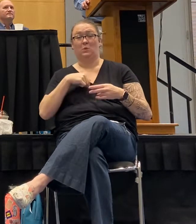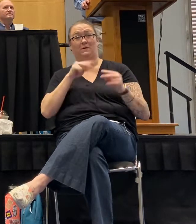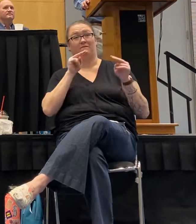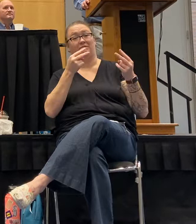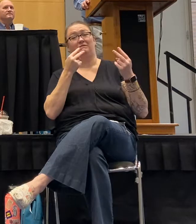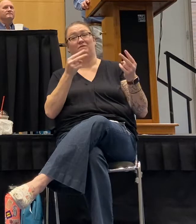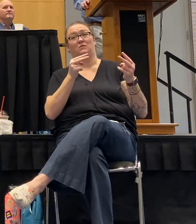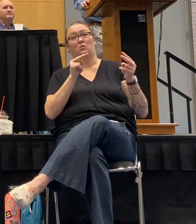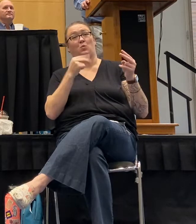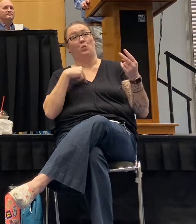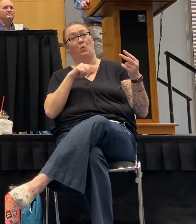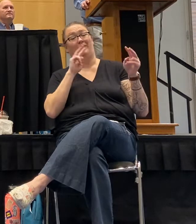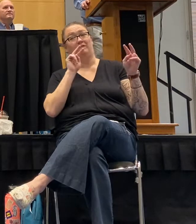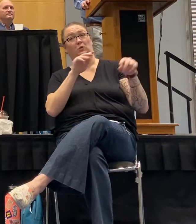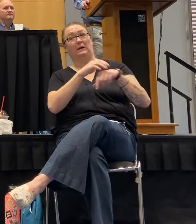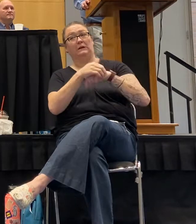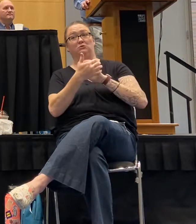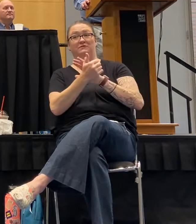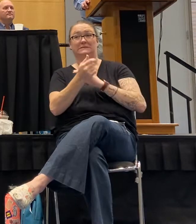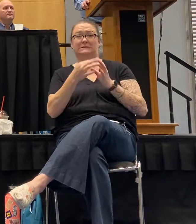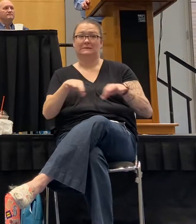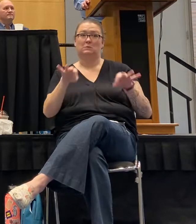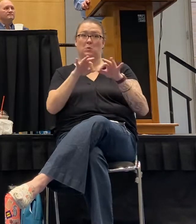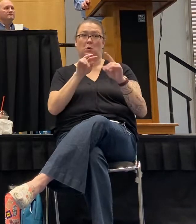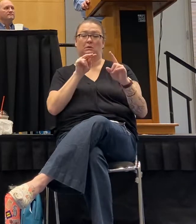as an important aspect of